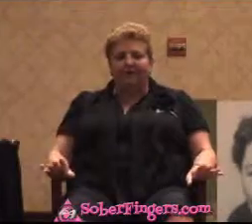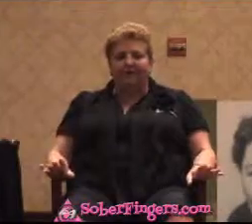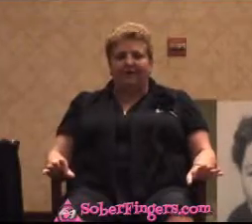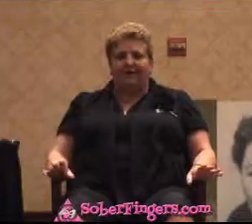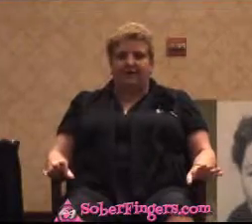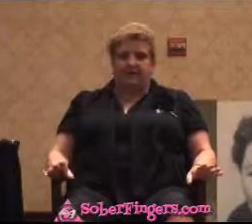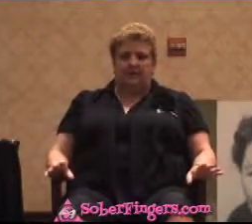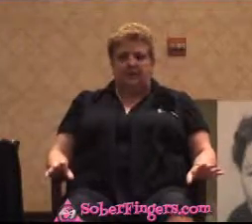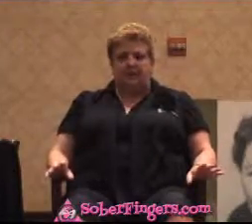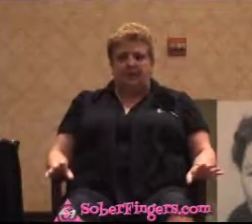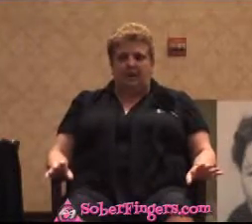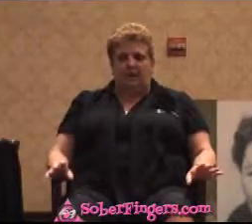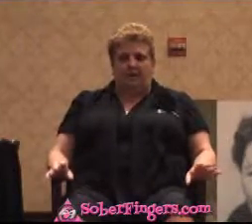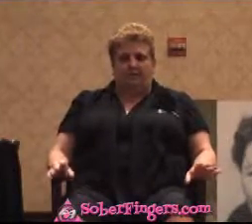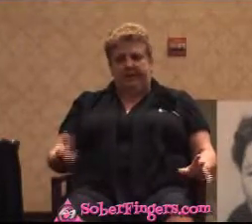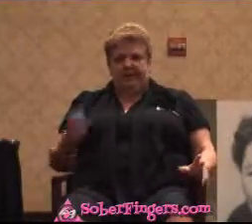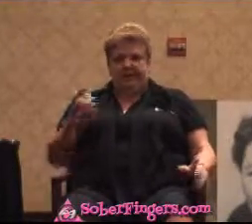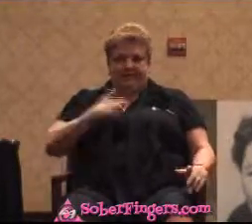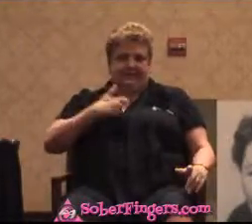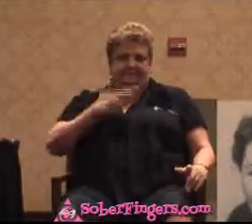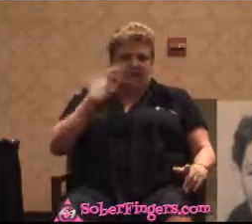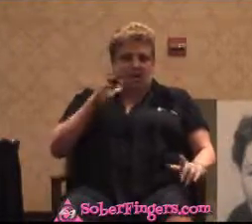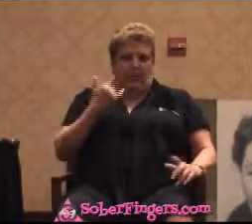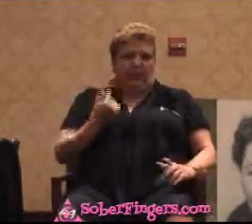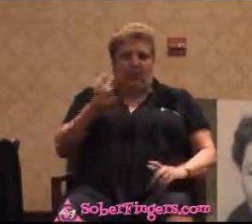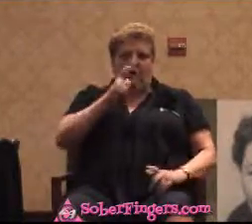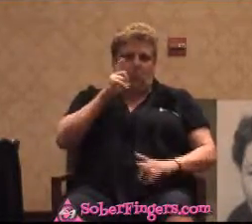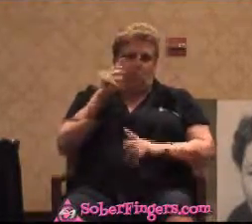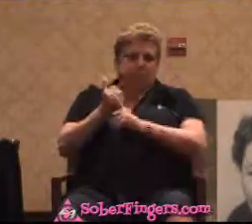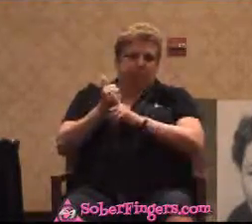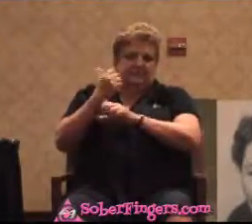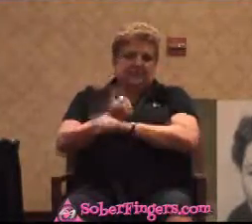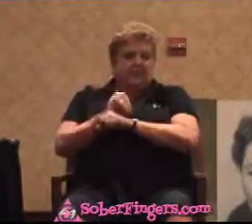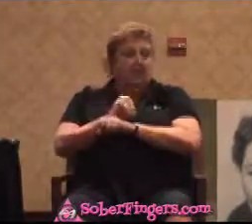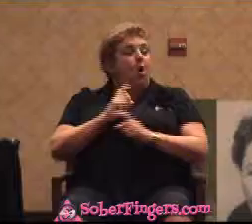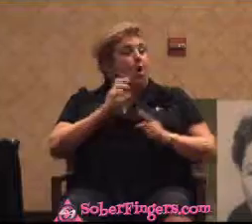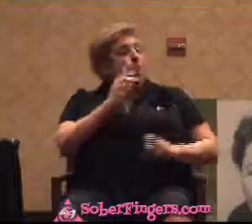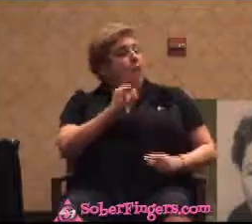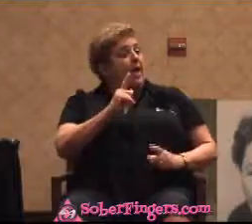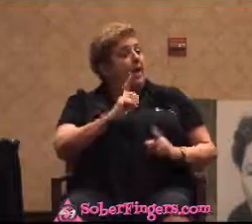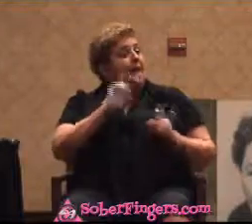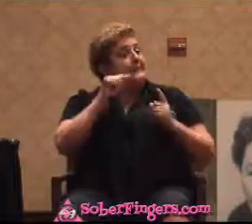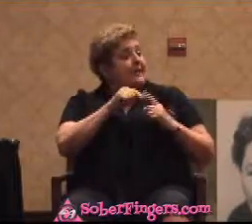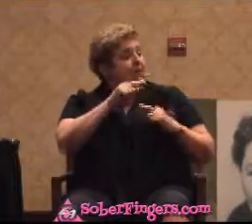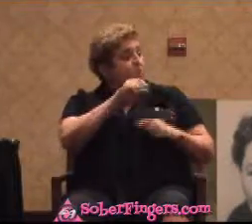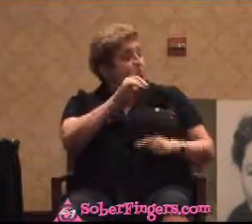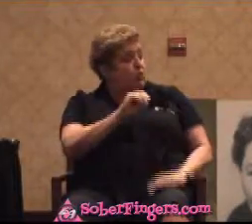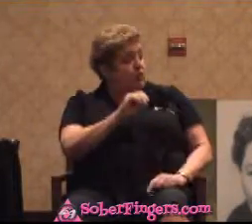I don't know nobody personally that was a slave. And she goes, well, until you do, we won't be having this conversation.